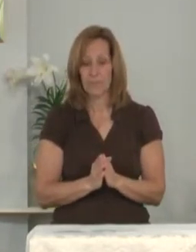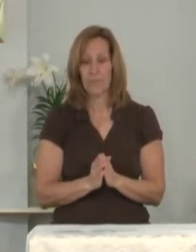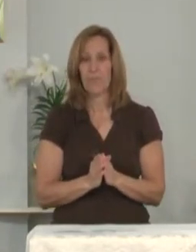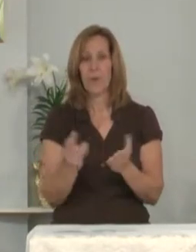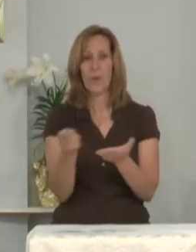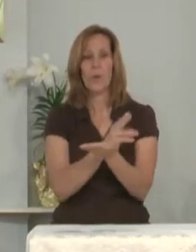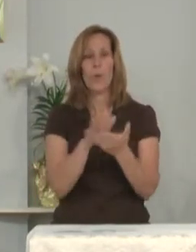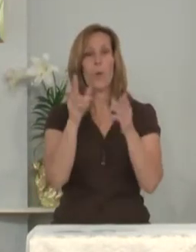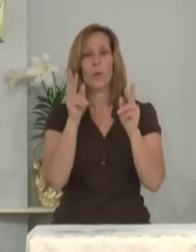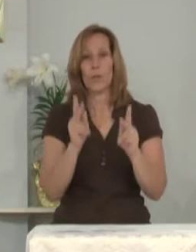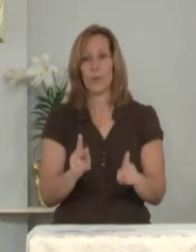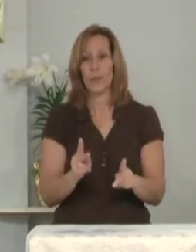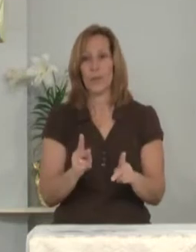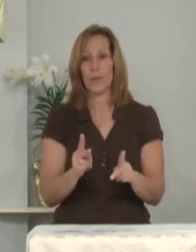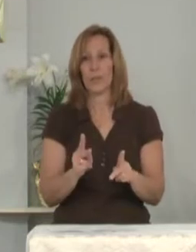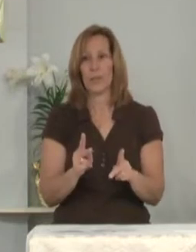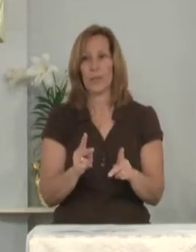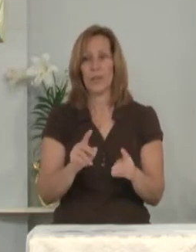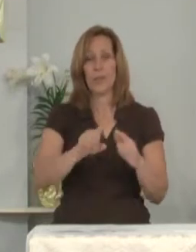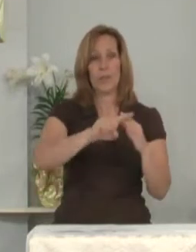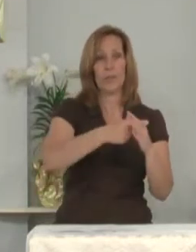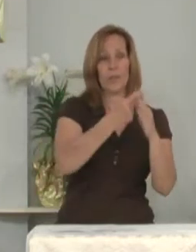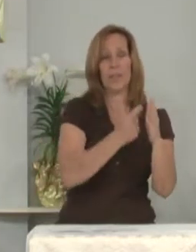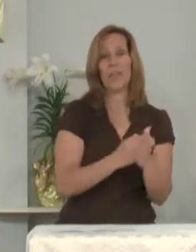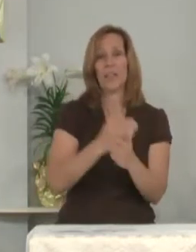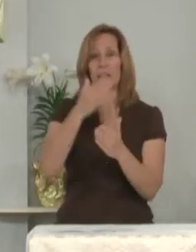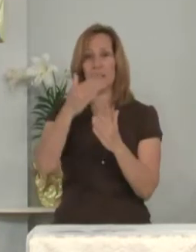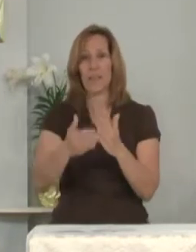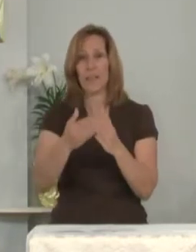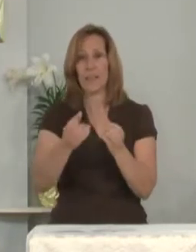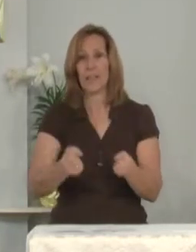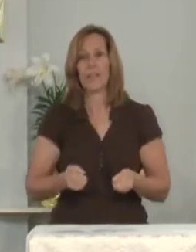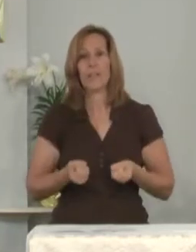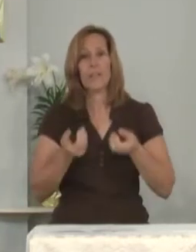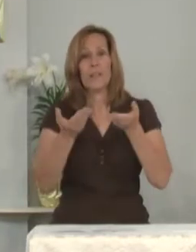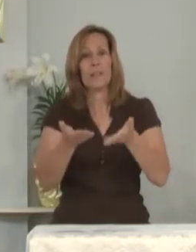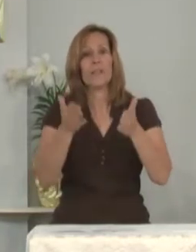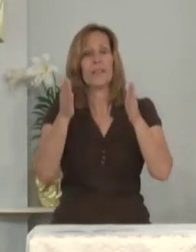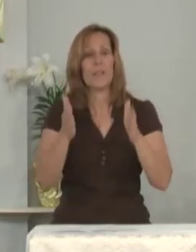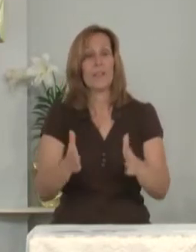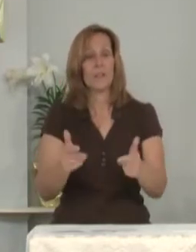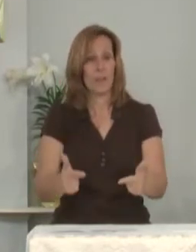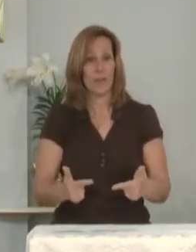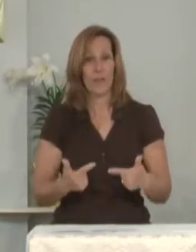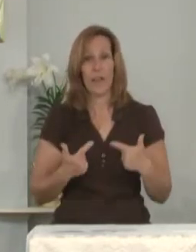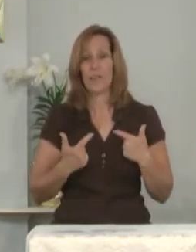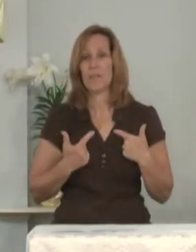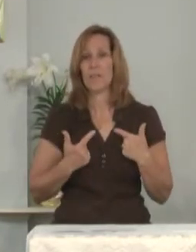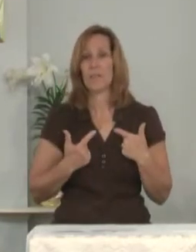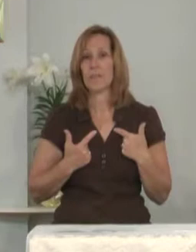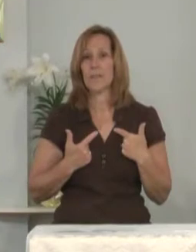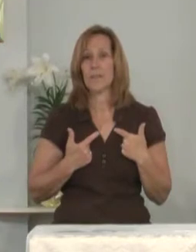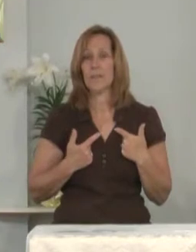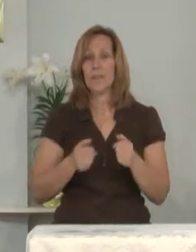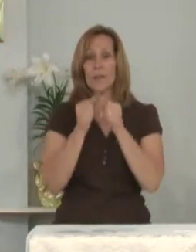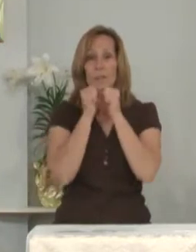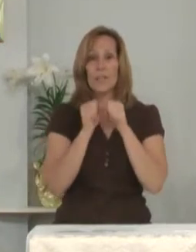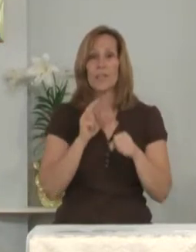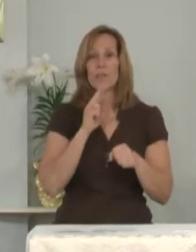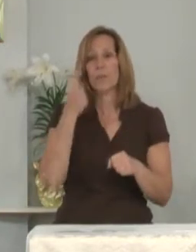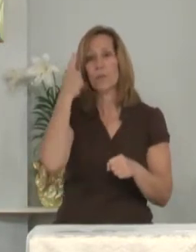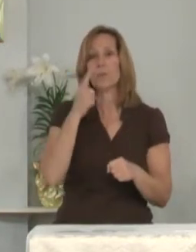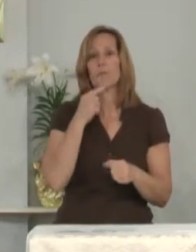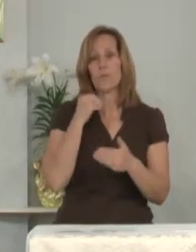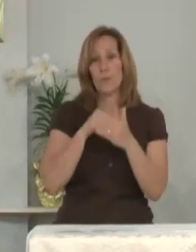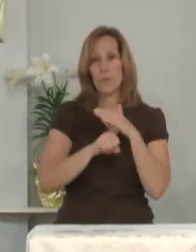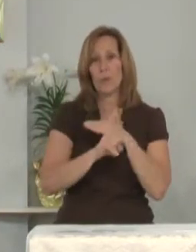Holy One, the beginning and the end, the giver of life, blessed are you